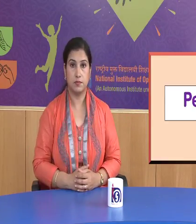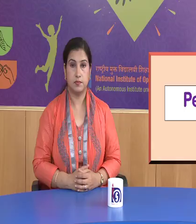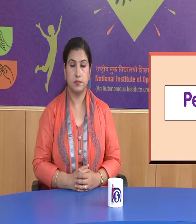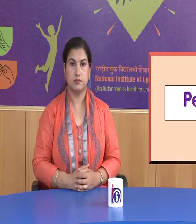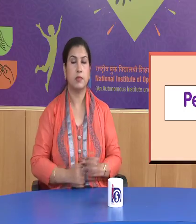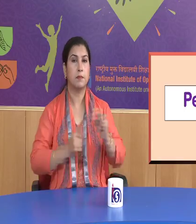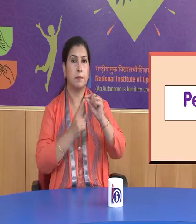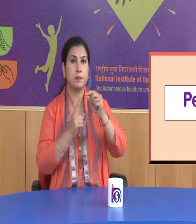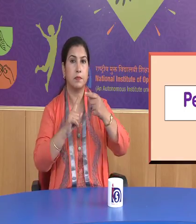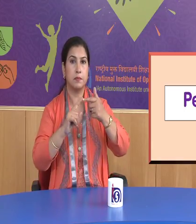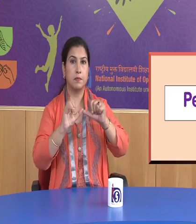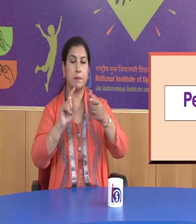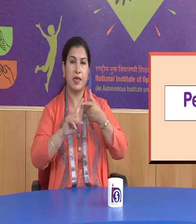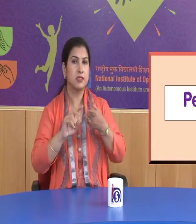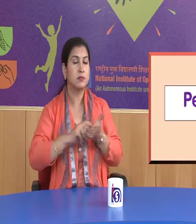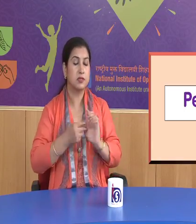Peace is a social